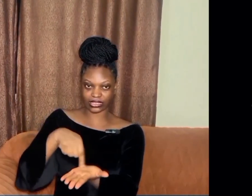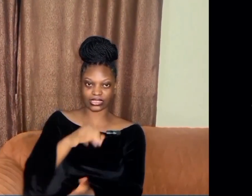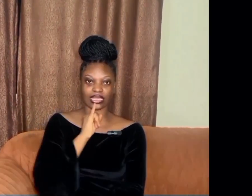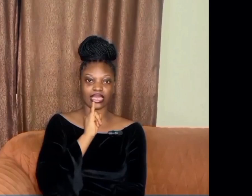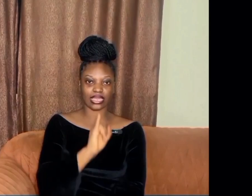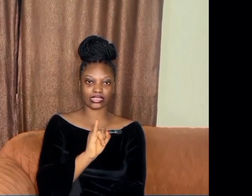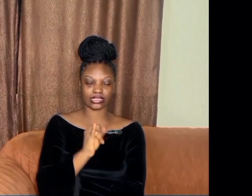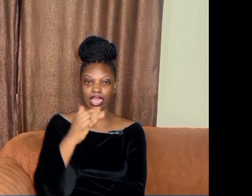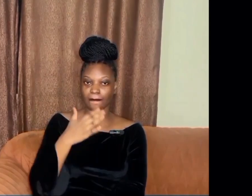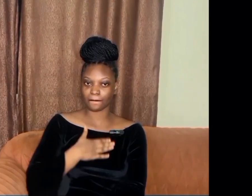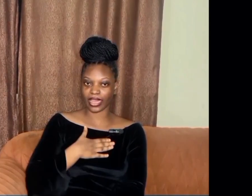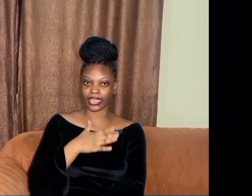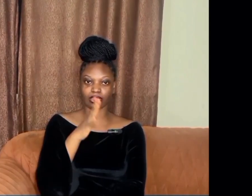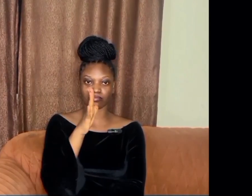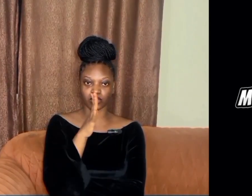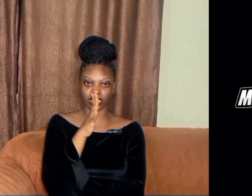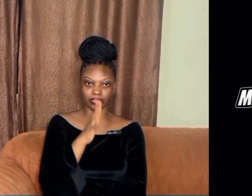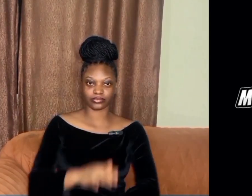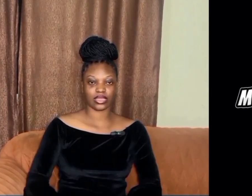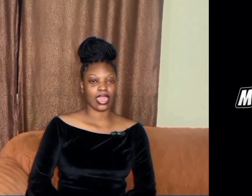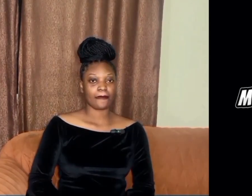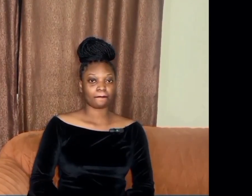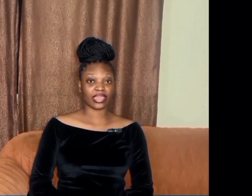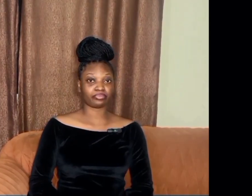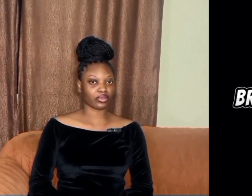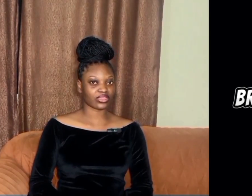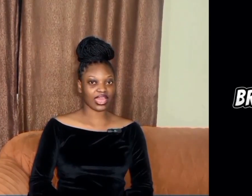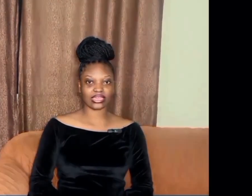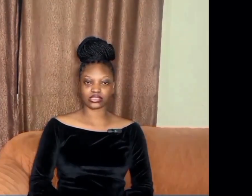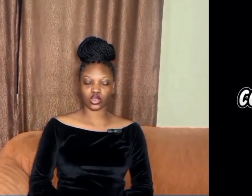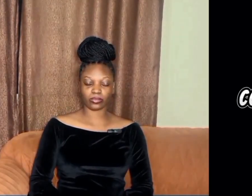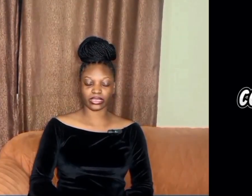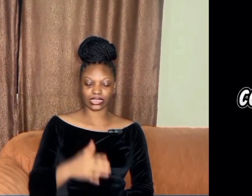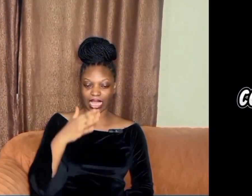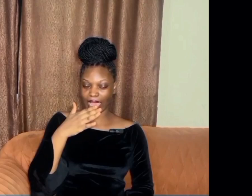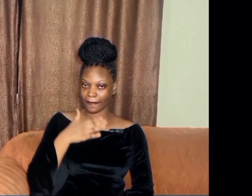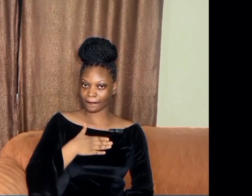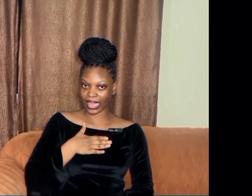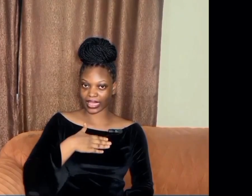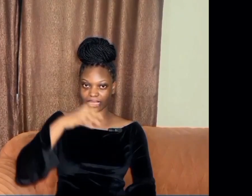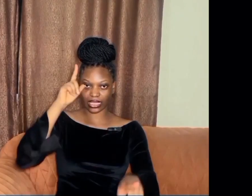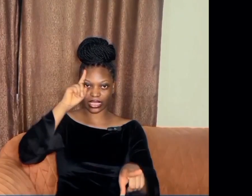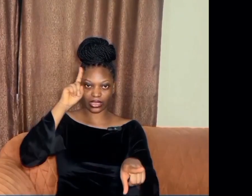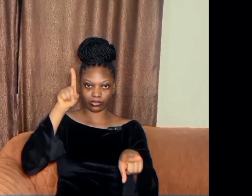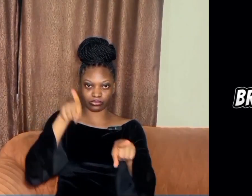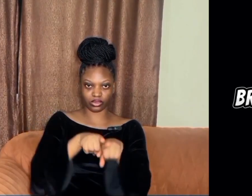This is my mother. My brother is coming. My